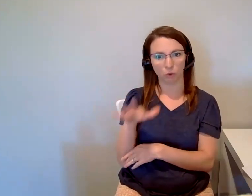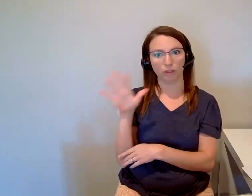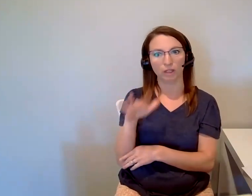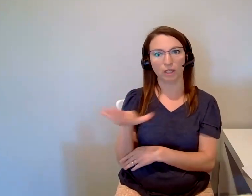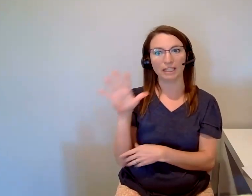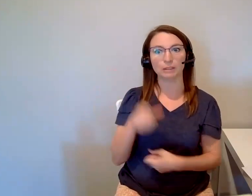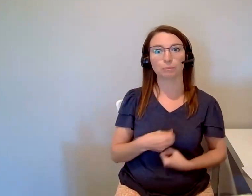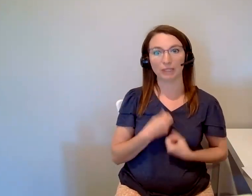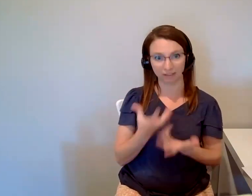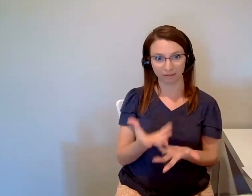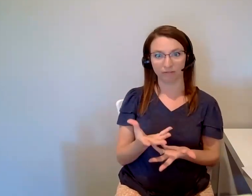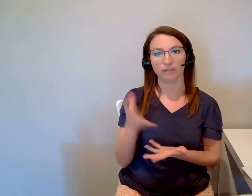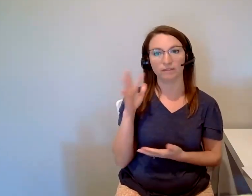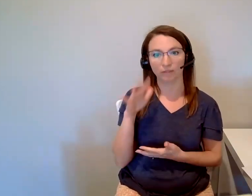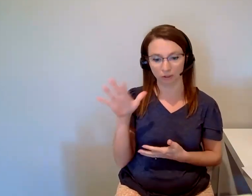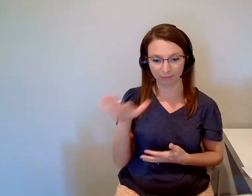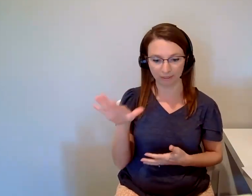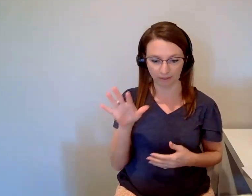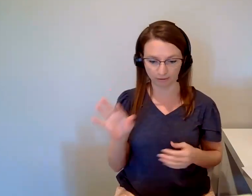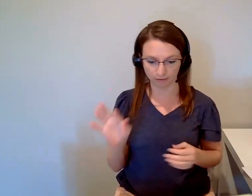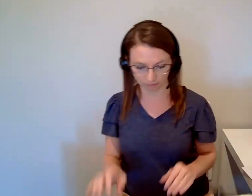your expressive finger spelling skills.